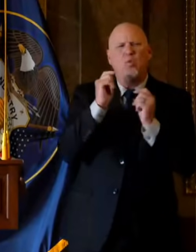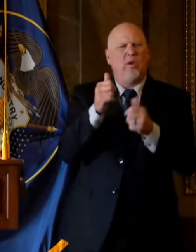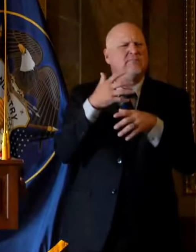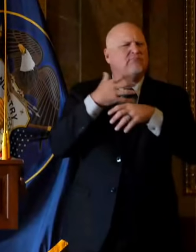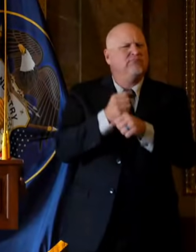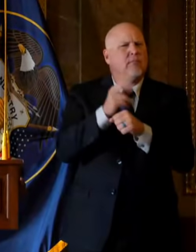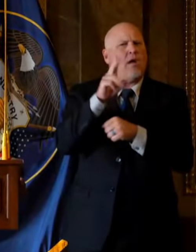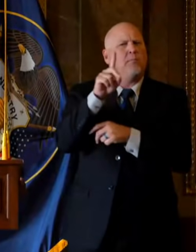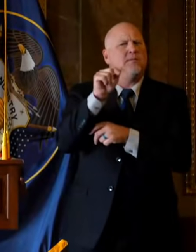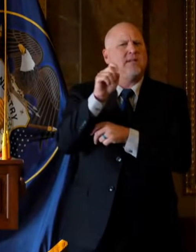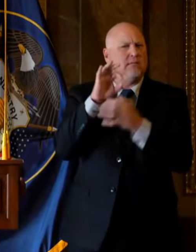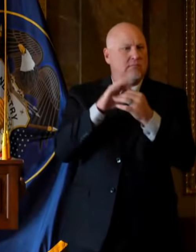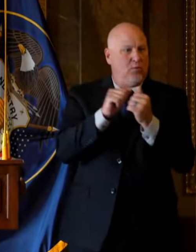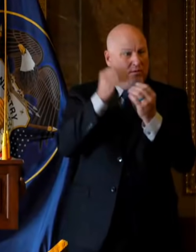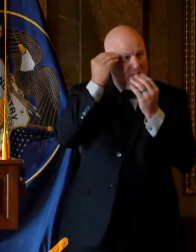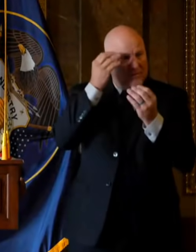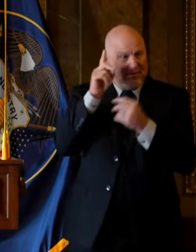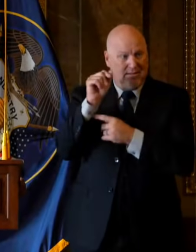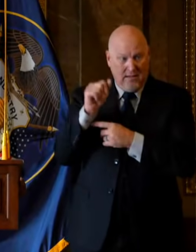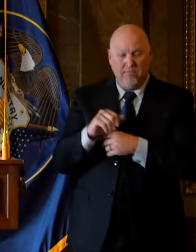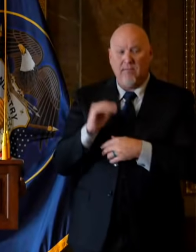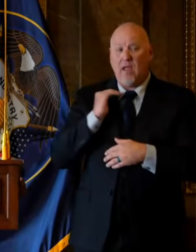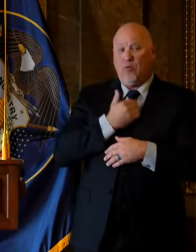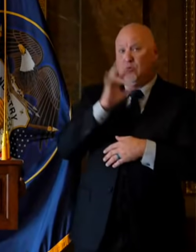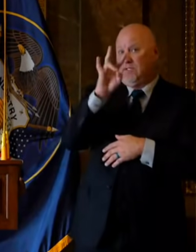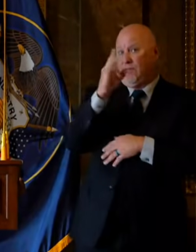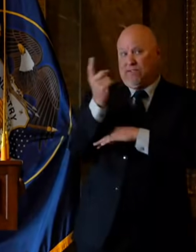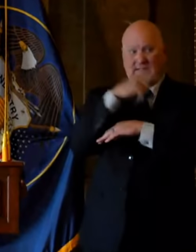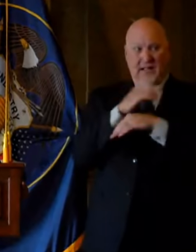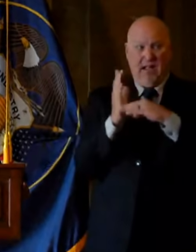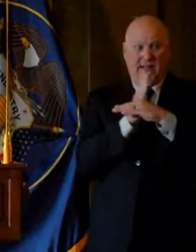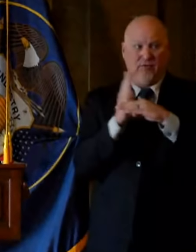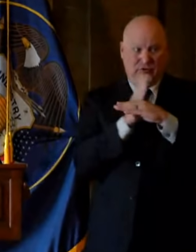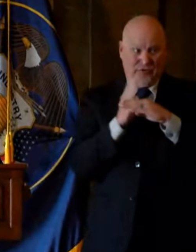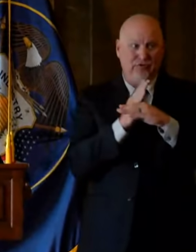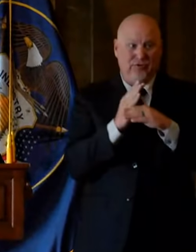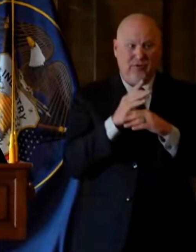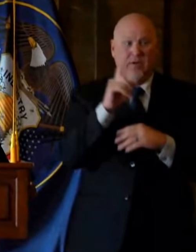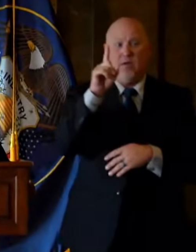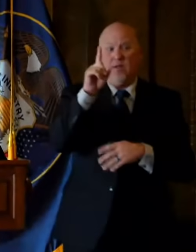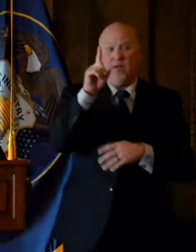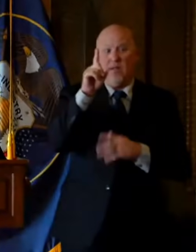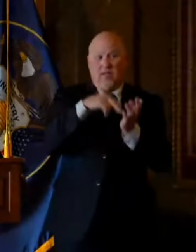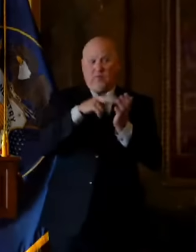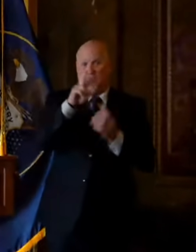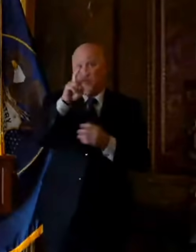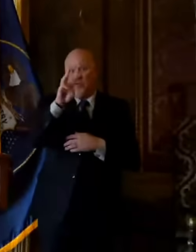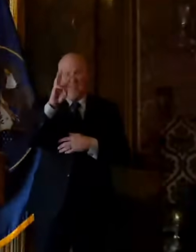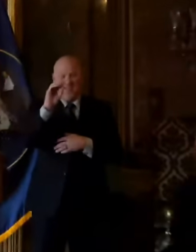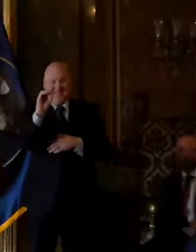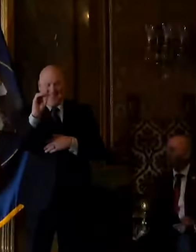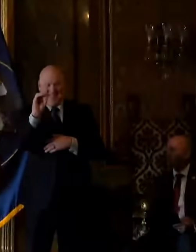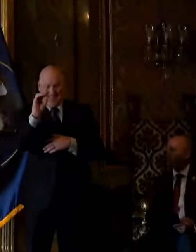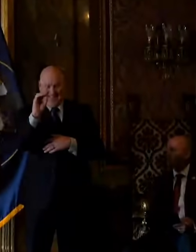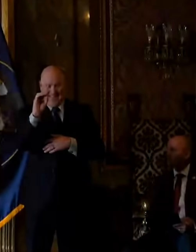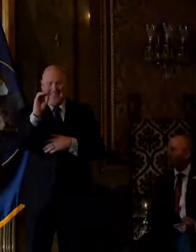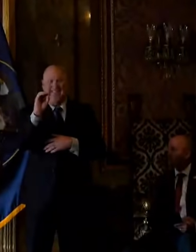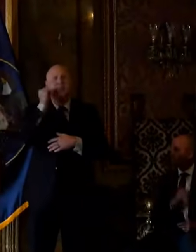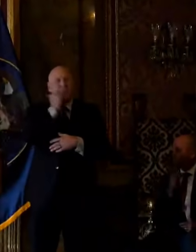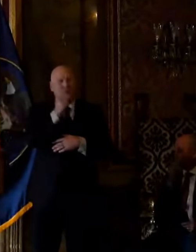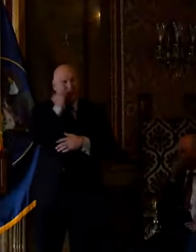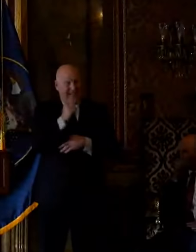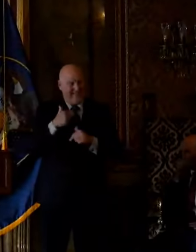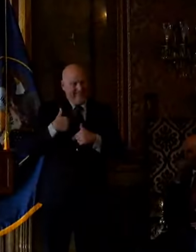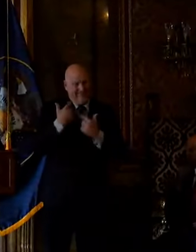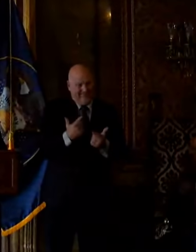rolling 7-day average for positive cases is 1,263 cases per day. 1 month ago, it was